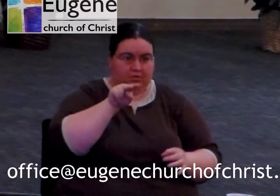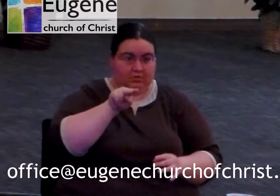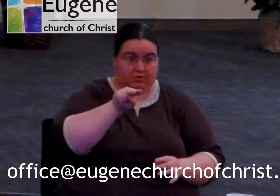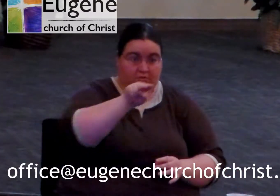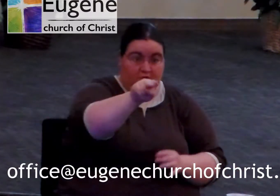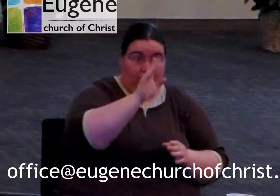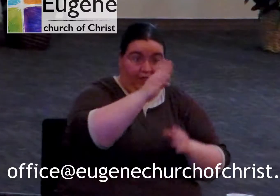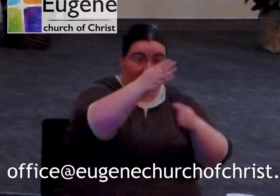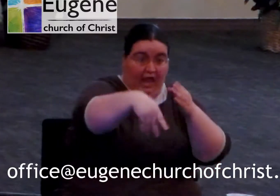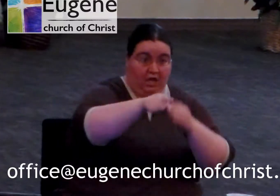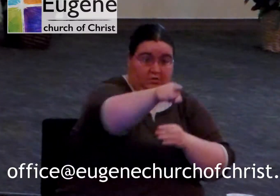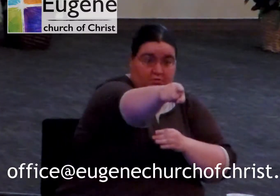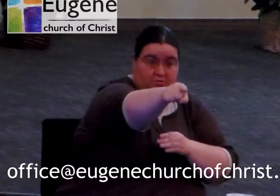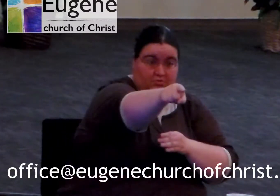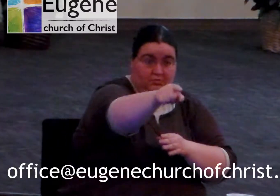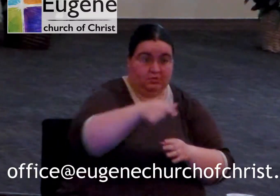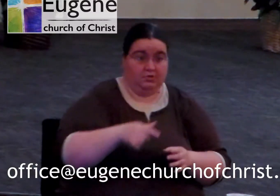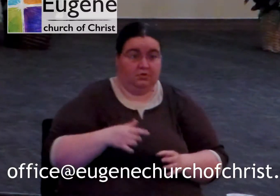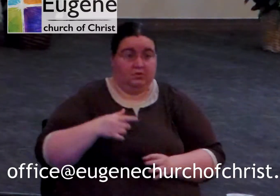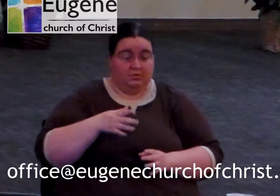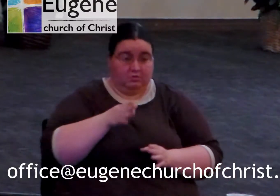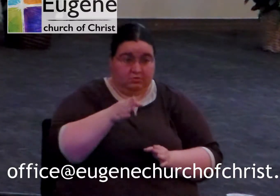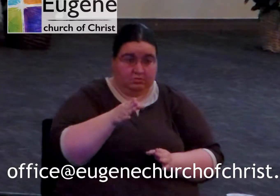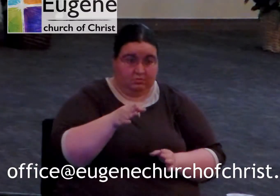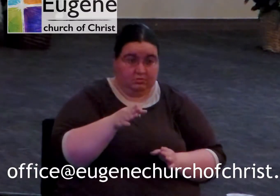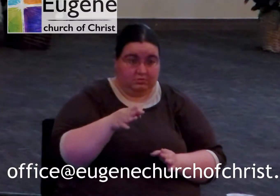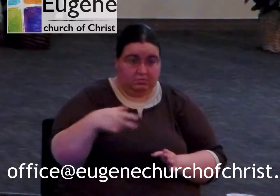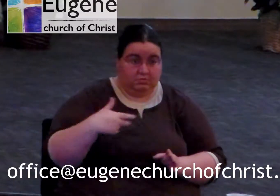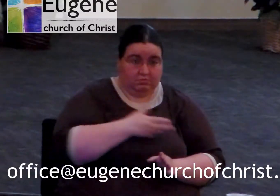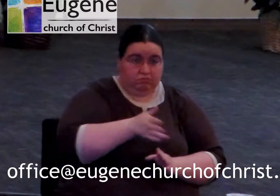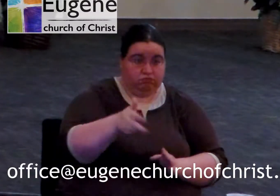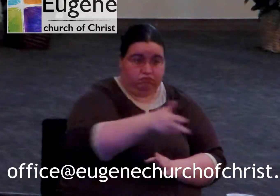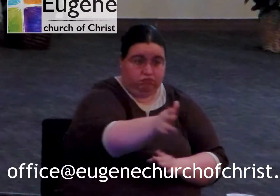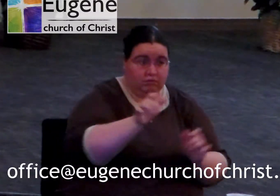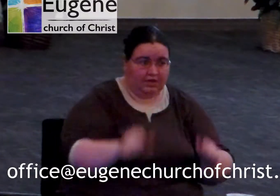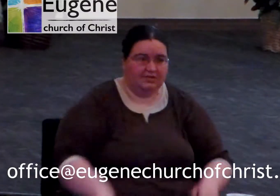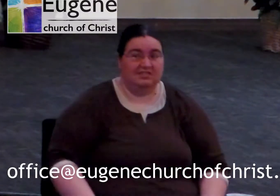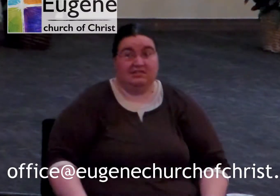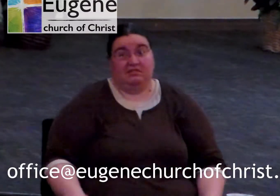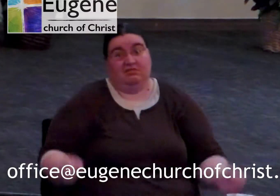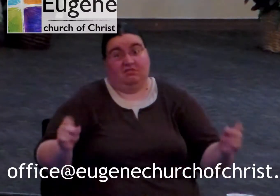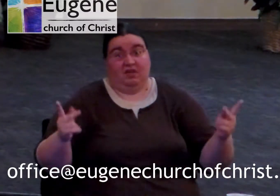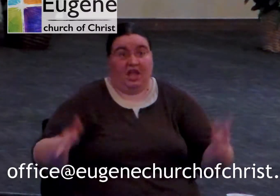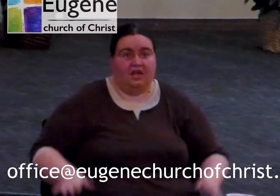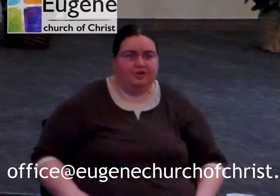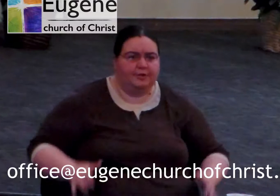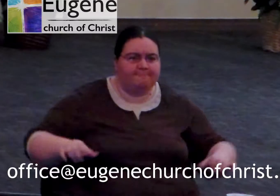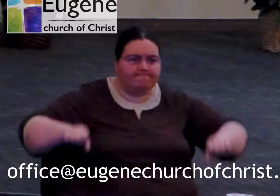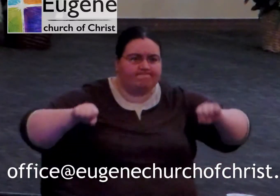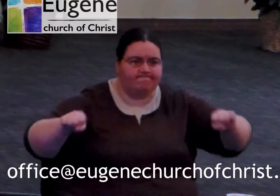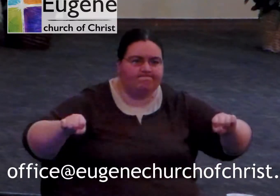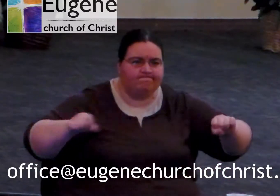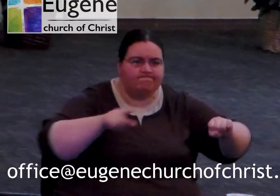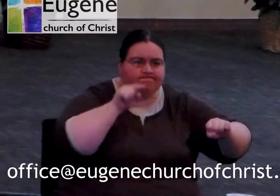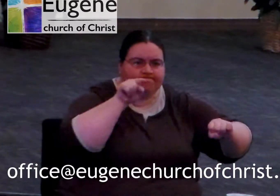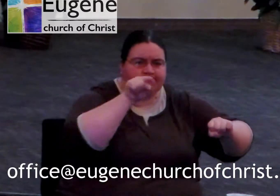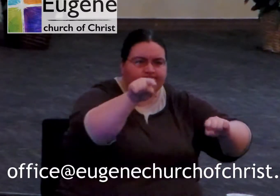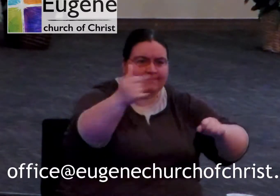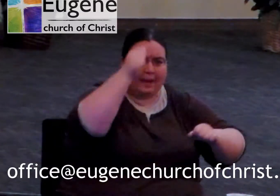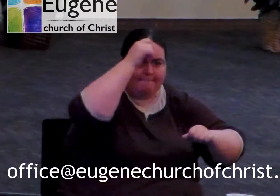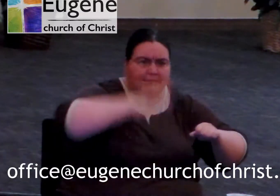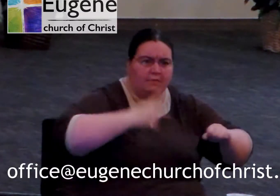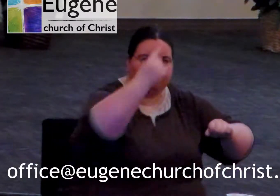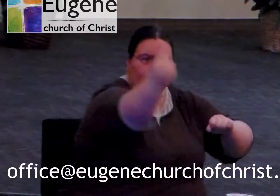your cones, you know. So he started off and he focused on this guy that was at the end of the line, and he said, lo and behold, I went through every one of